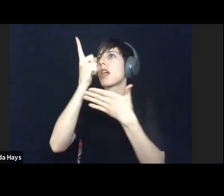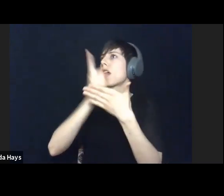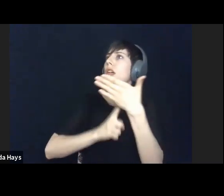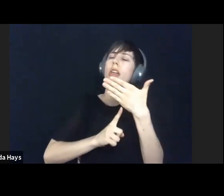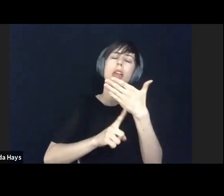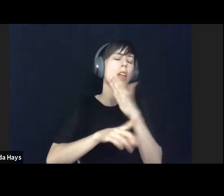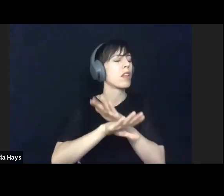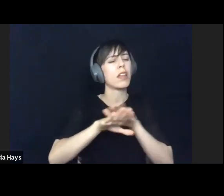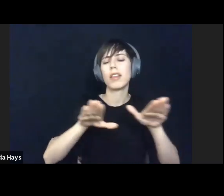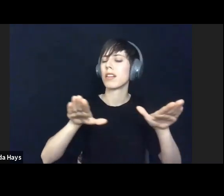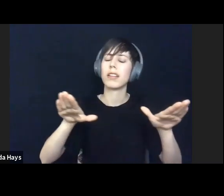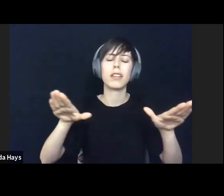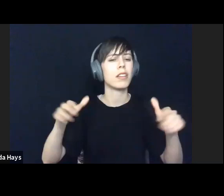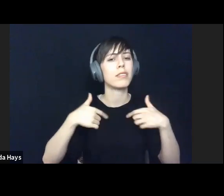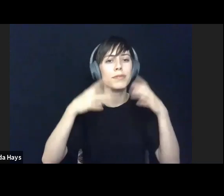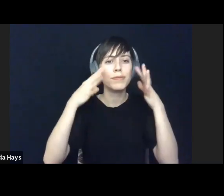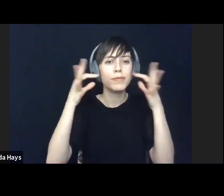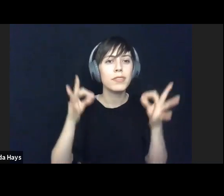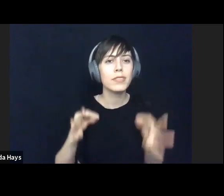I want.